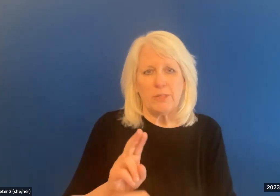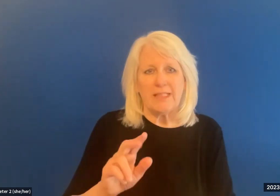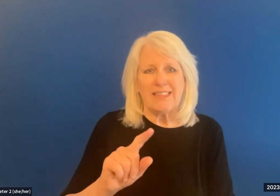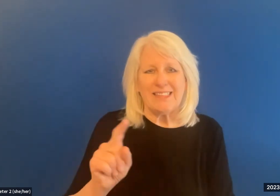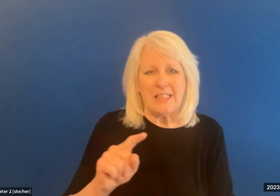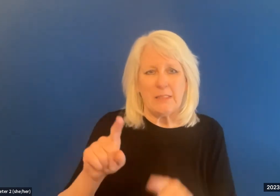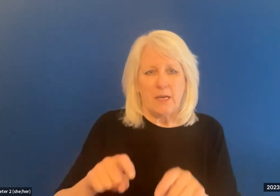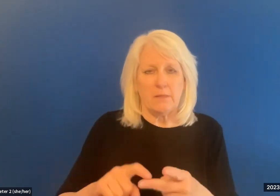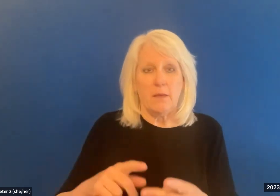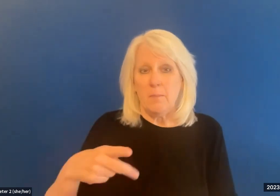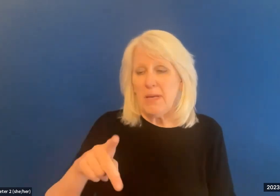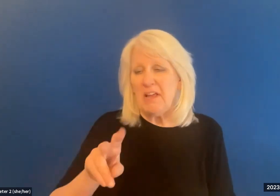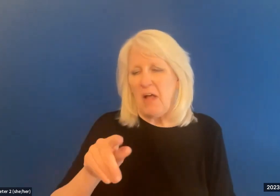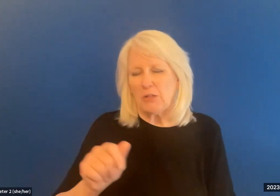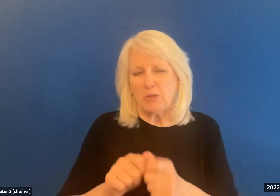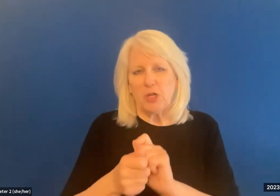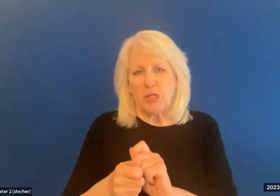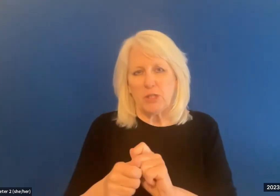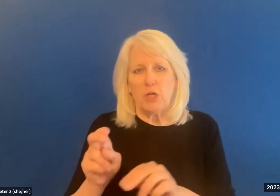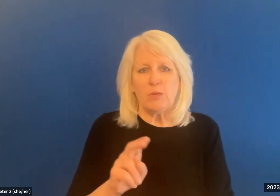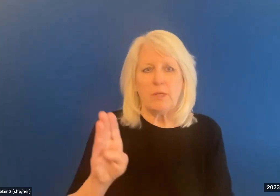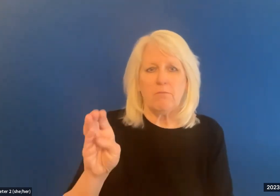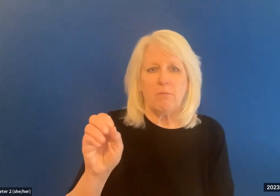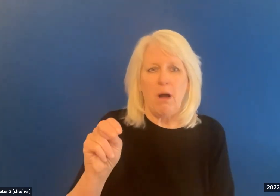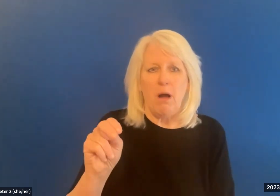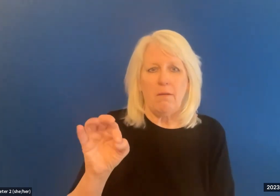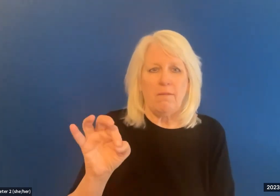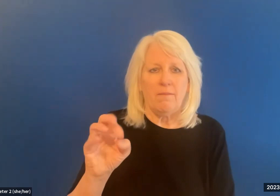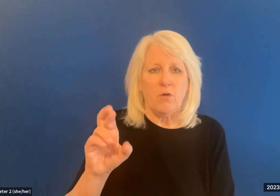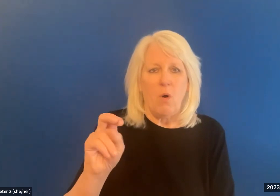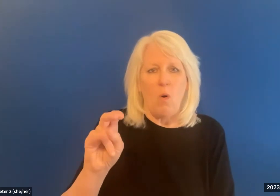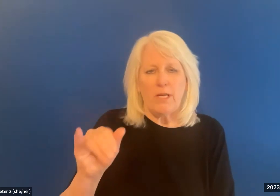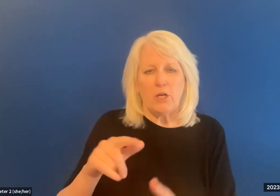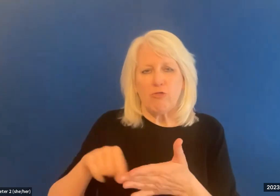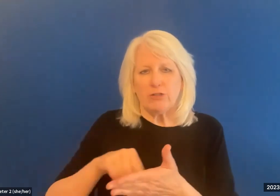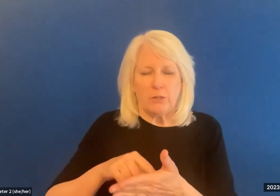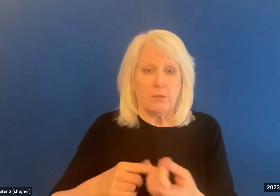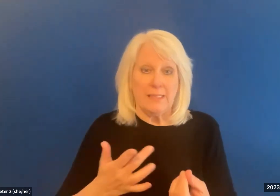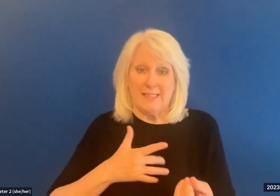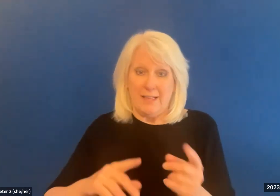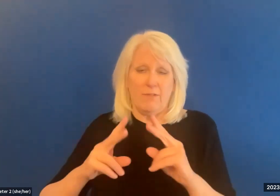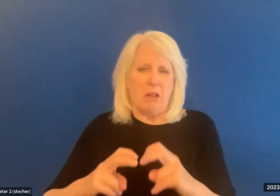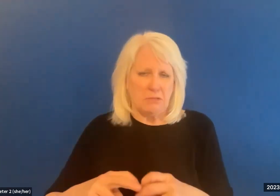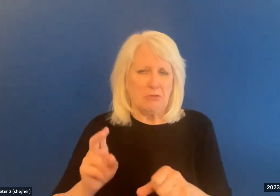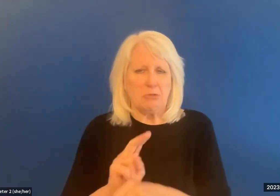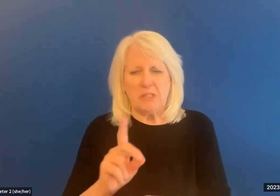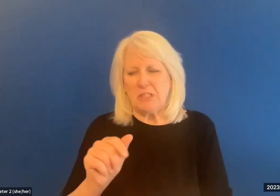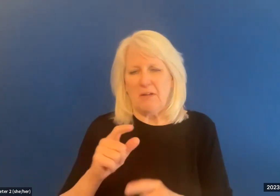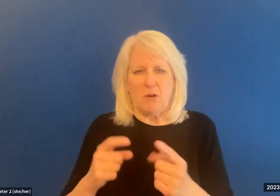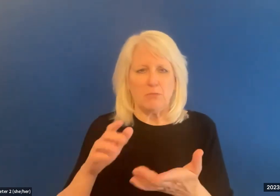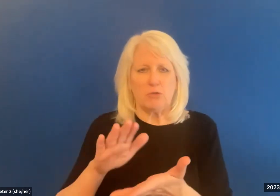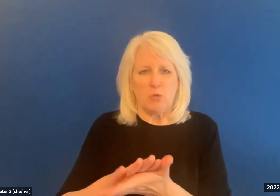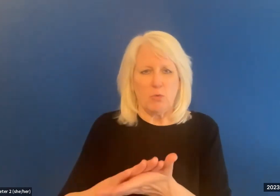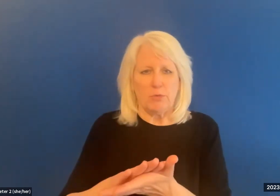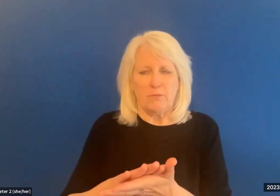were adjusted for multiple comparisons using Bonferroni correction. Sensitivity analysis was performed using data from schools represented in